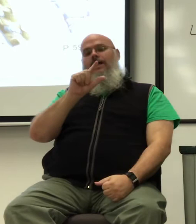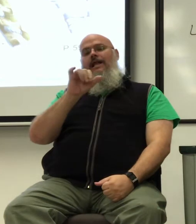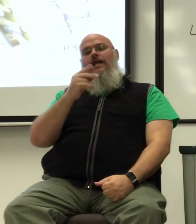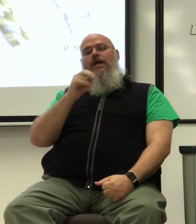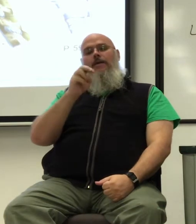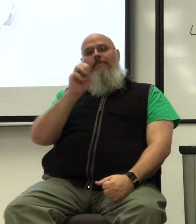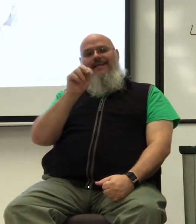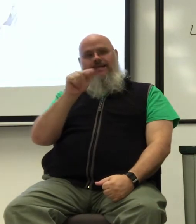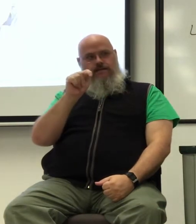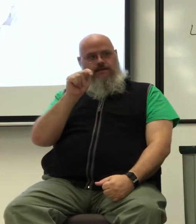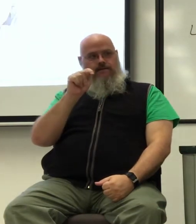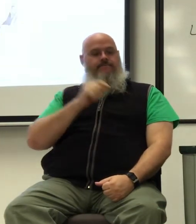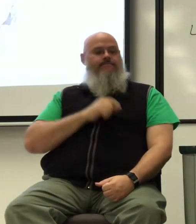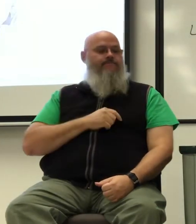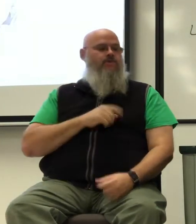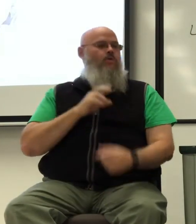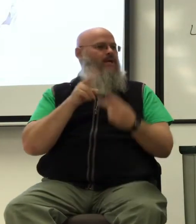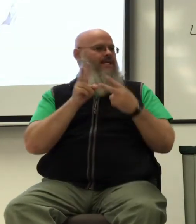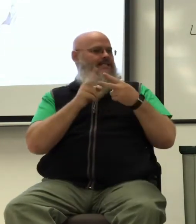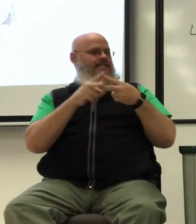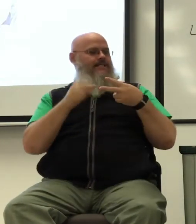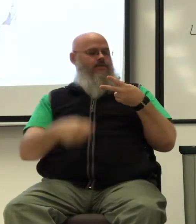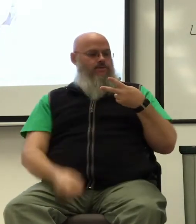about those.